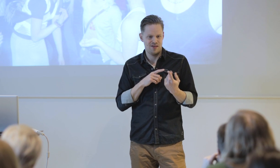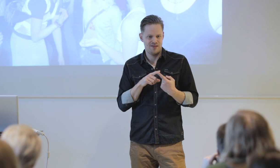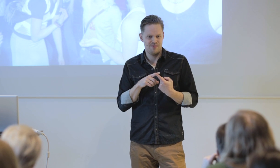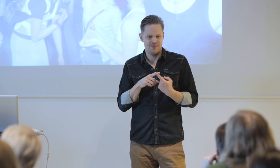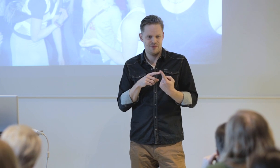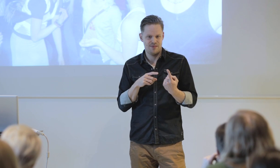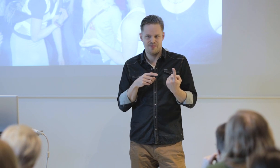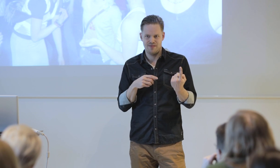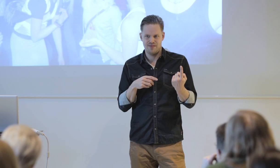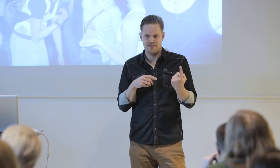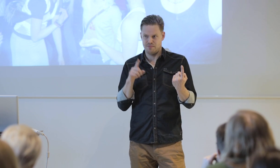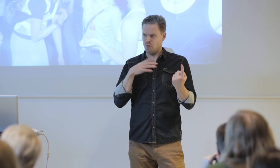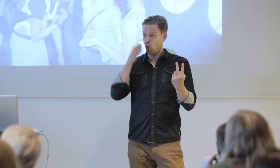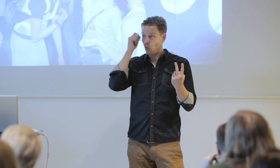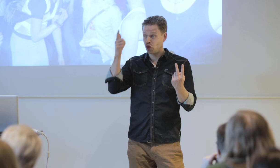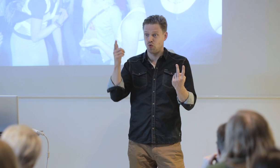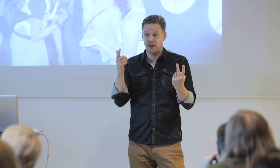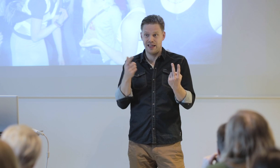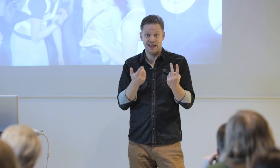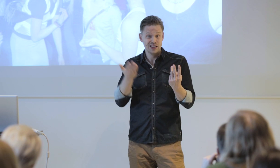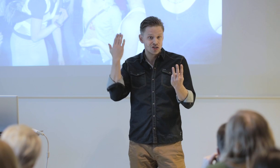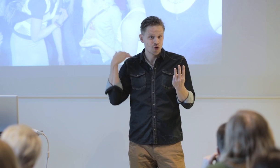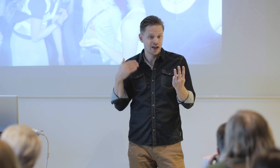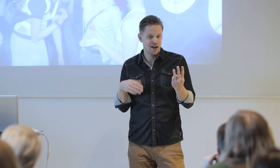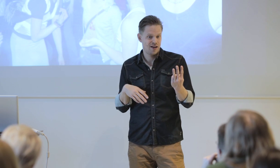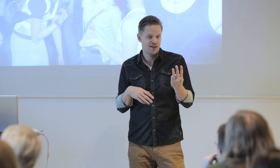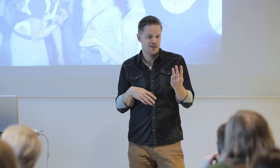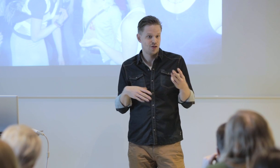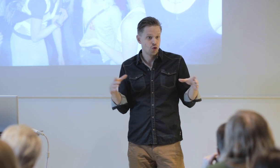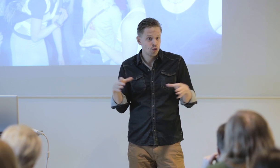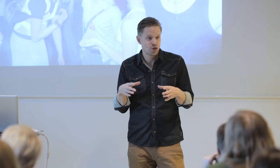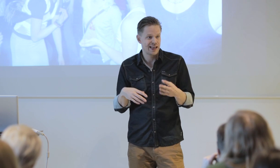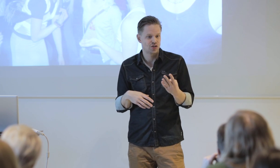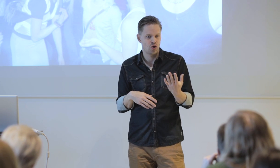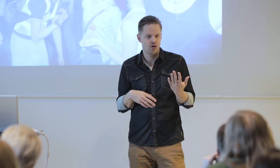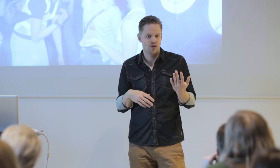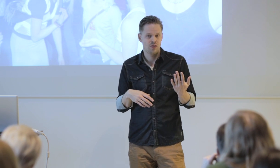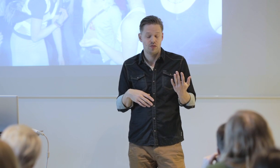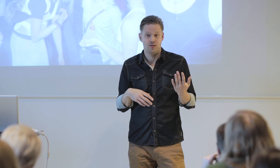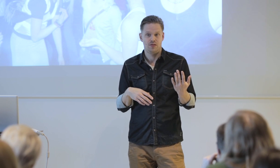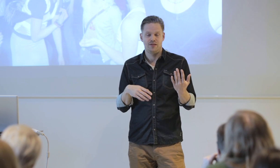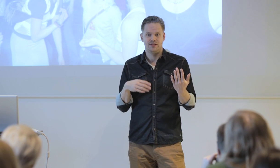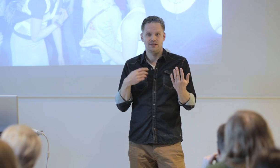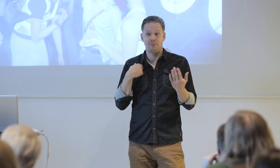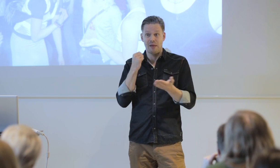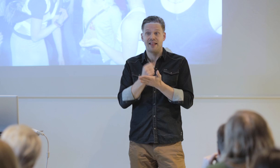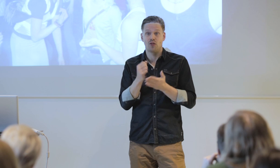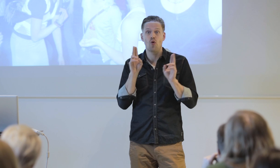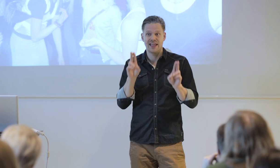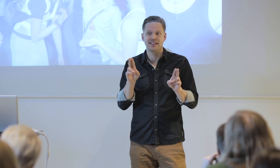And I realized what is my language, what is my culture, what is my history, what is my community. And I